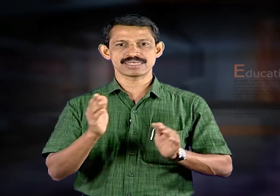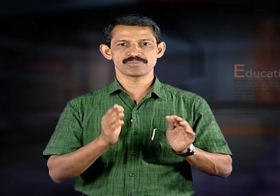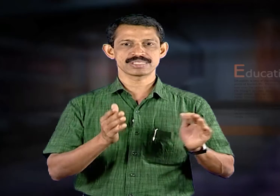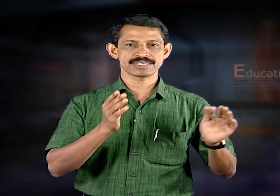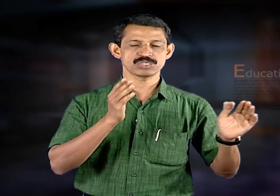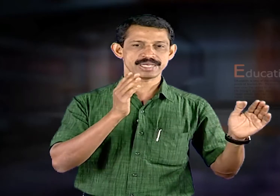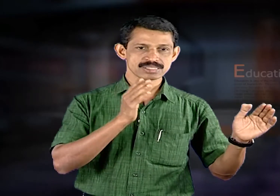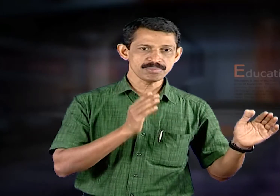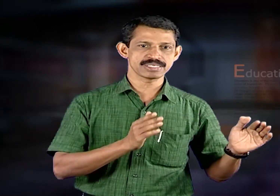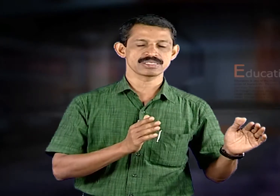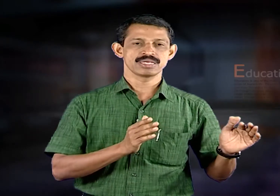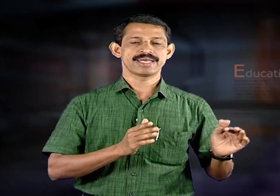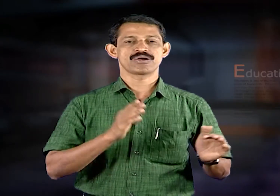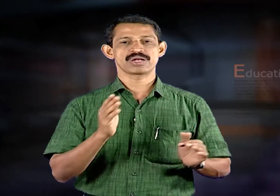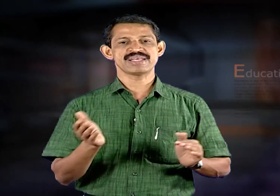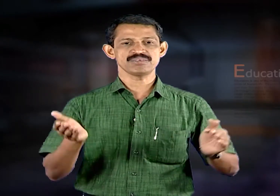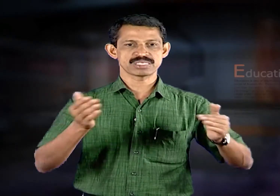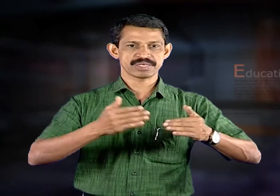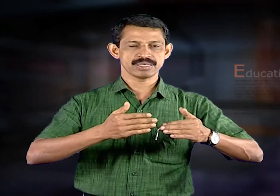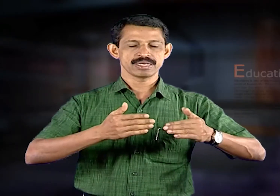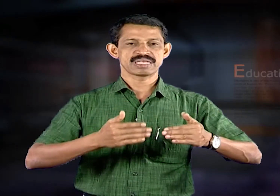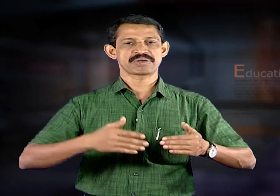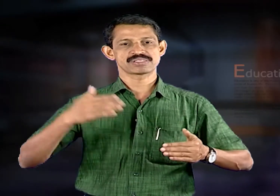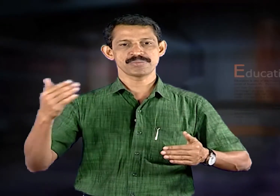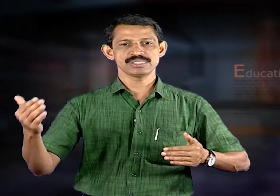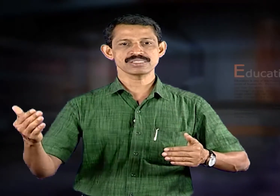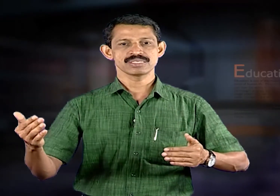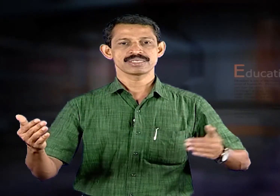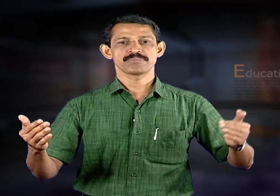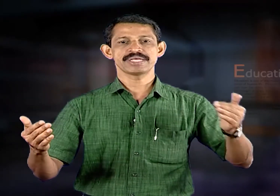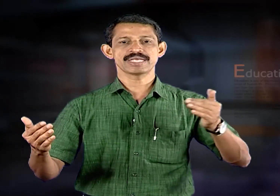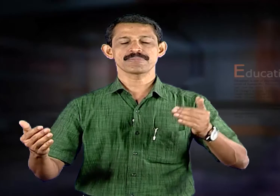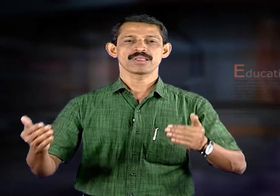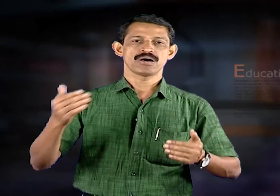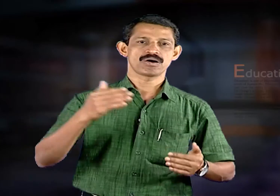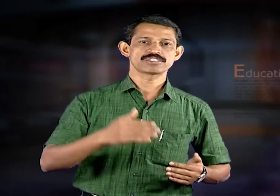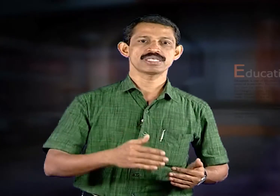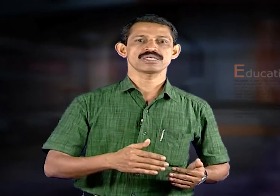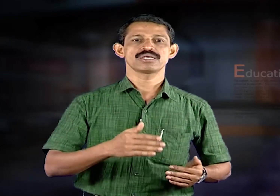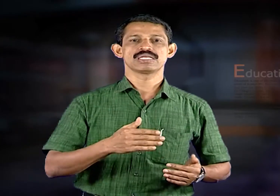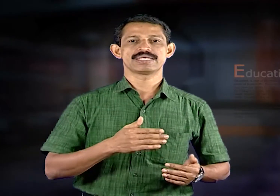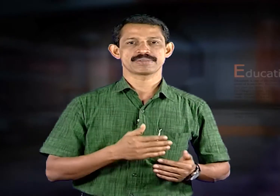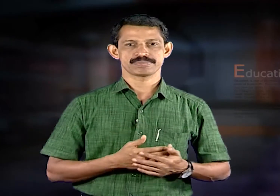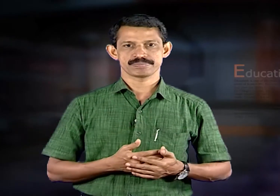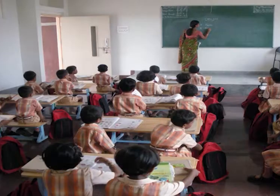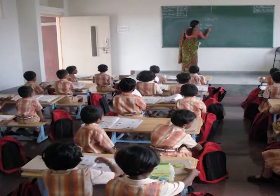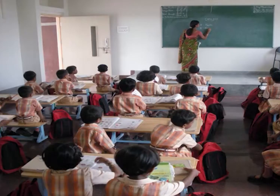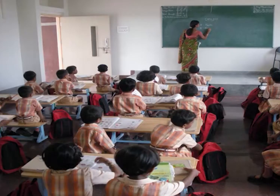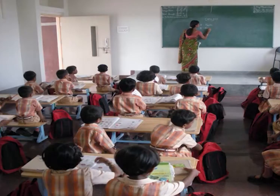seldom taken to establish a correlation between different subjects, impeding holistic learning.